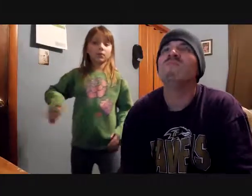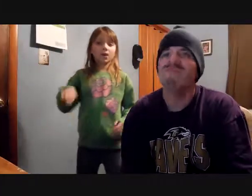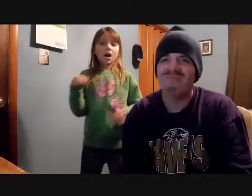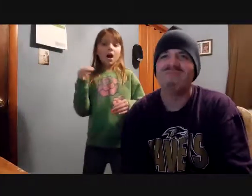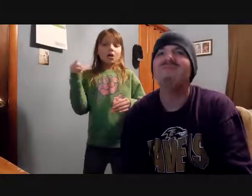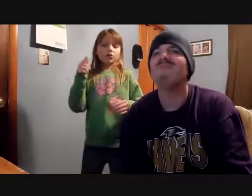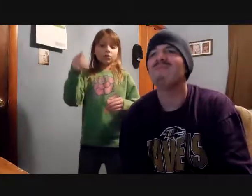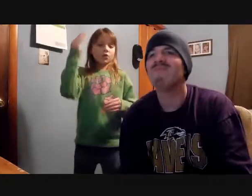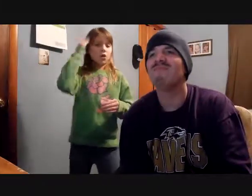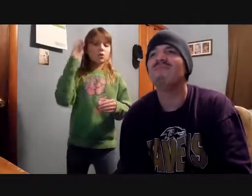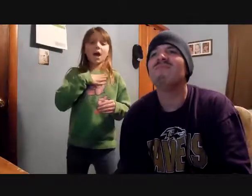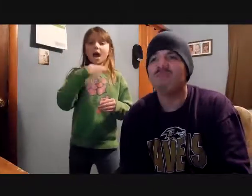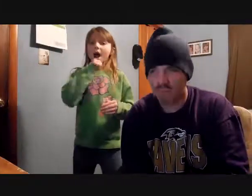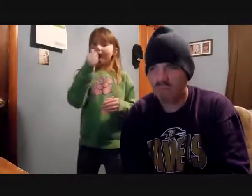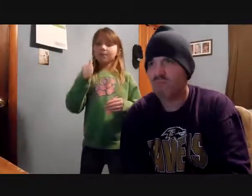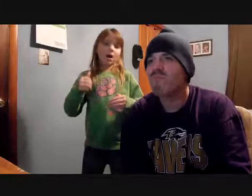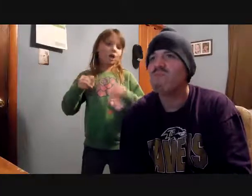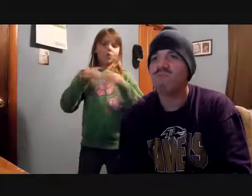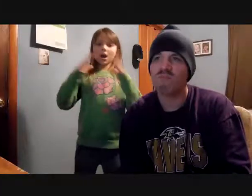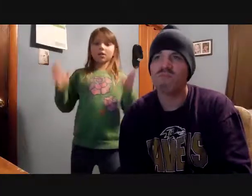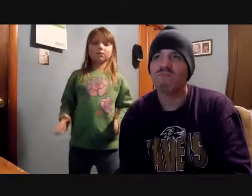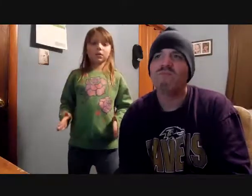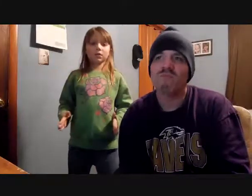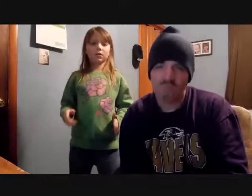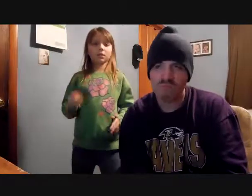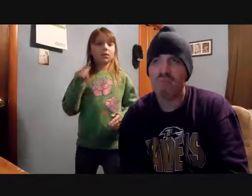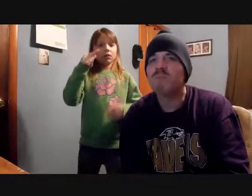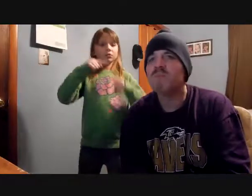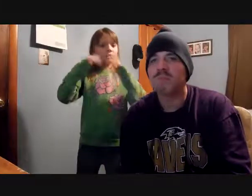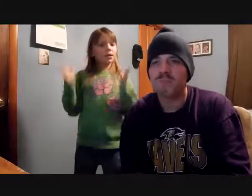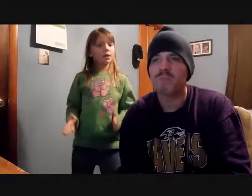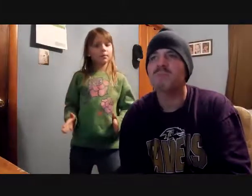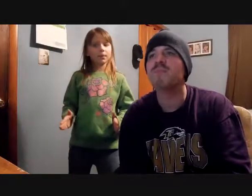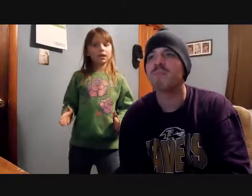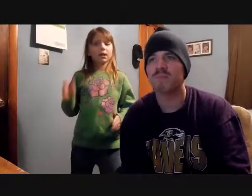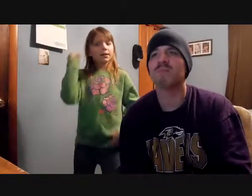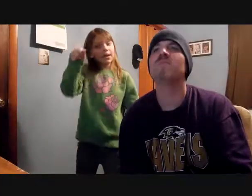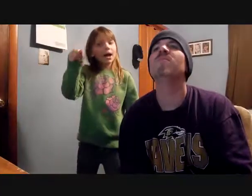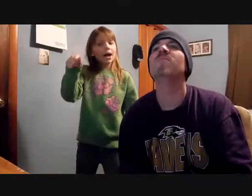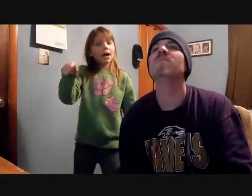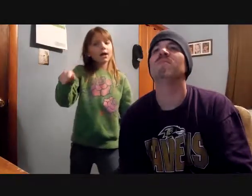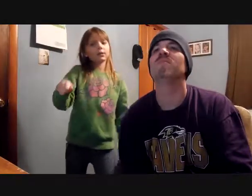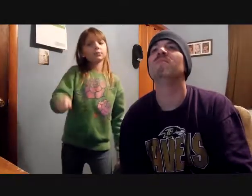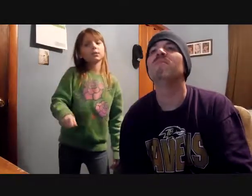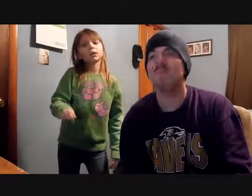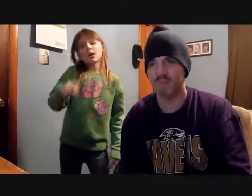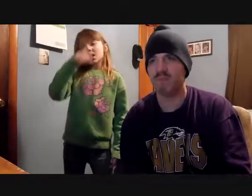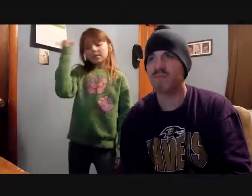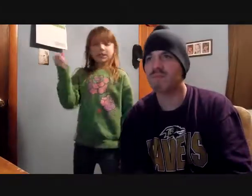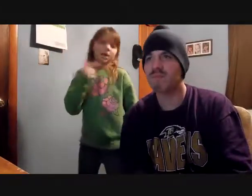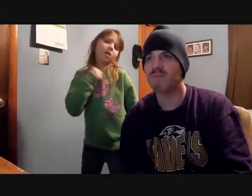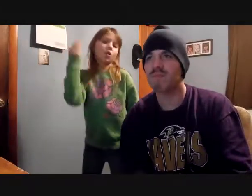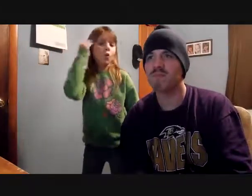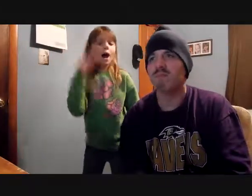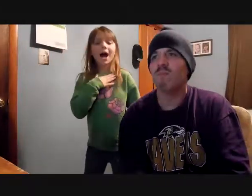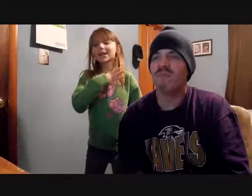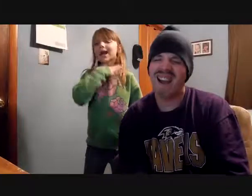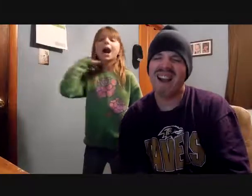Know that I'm not an enemy, there ain't nothing to give So I've got my